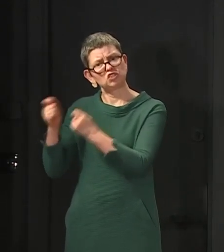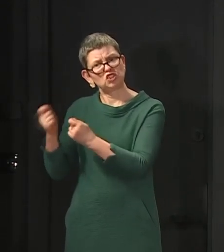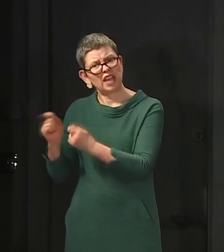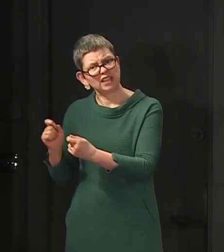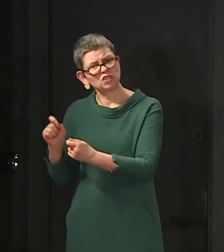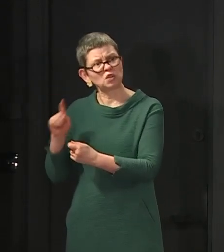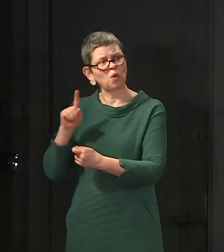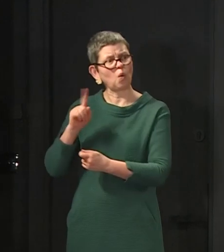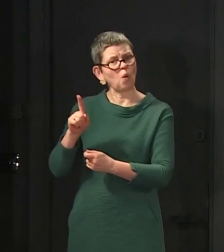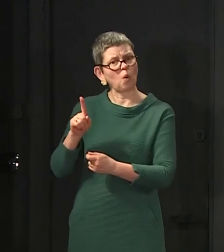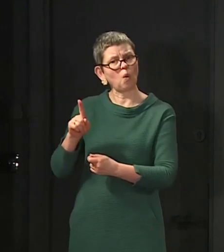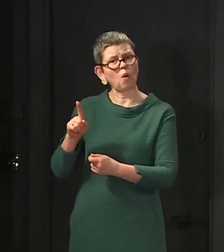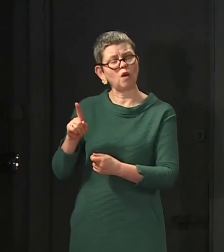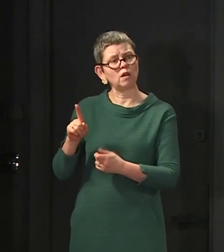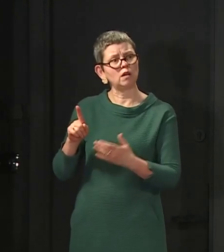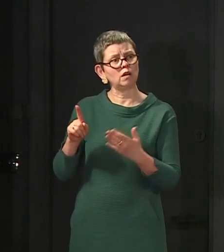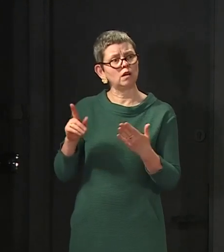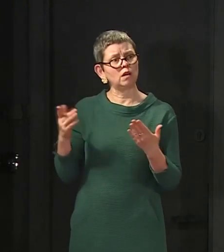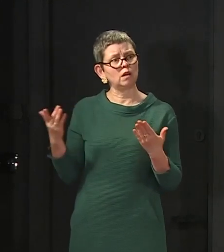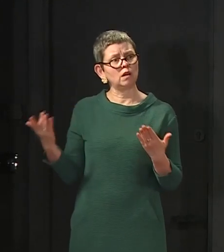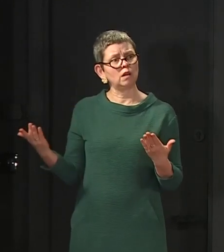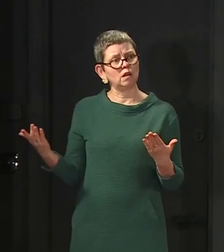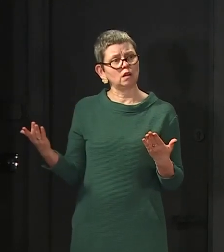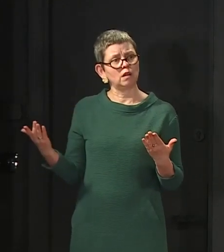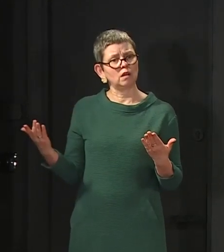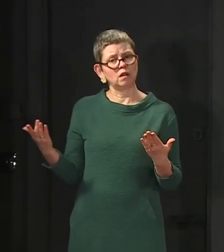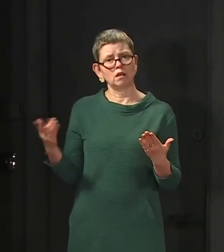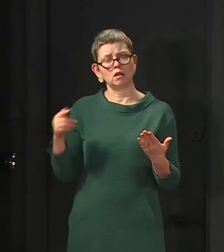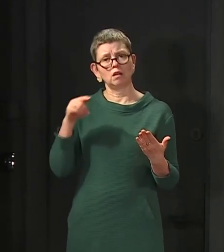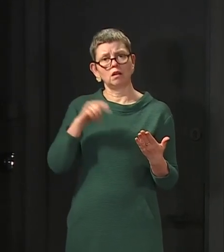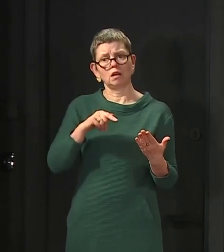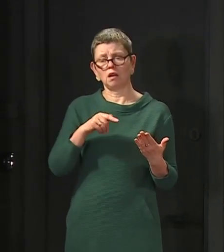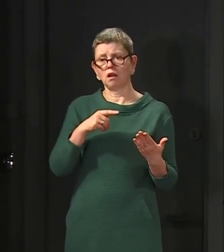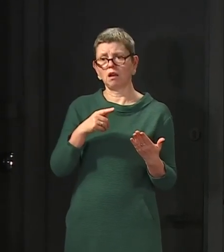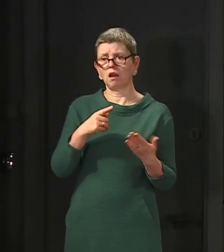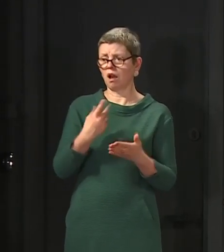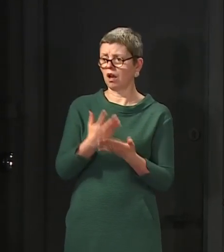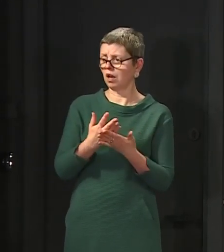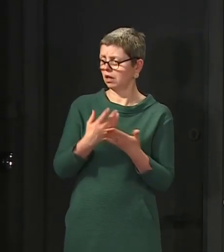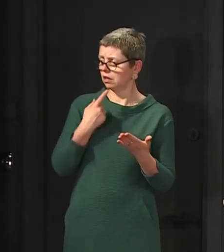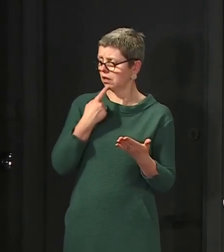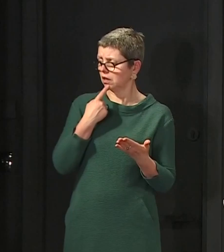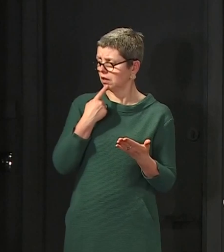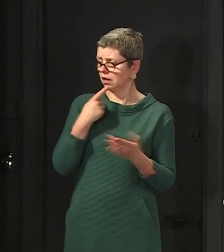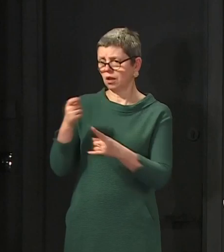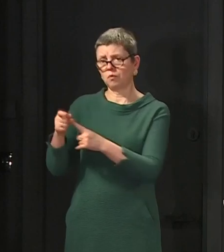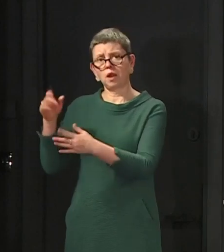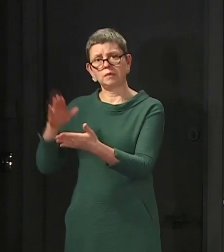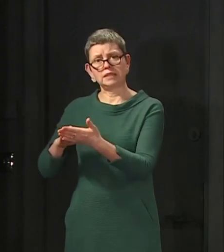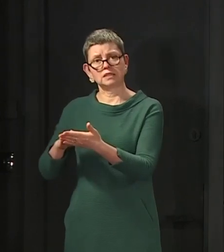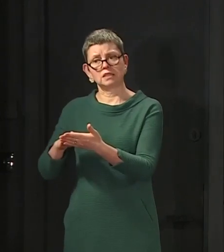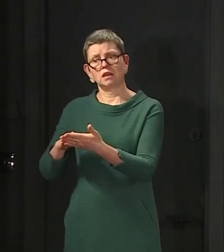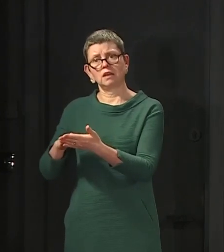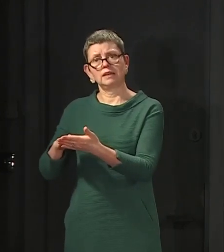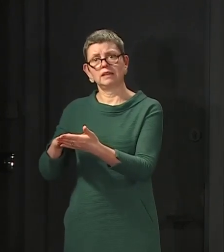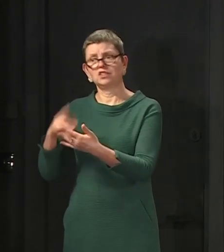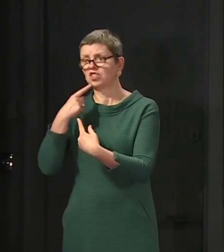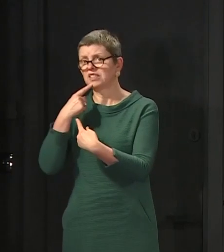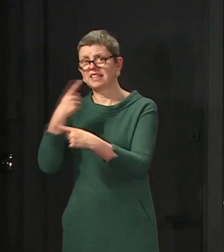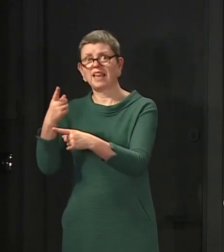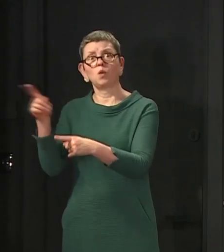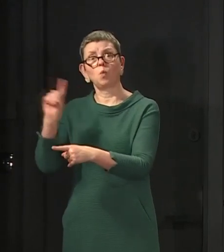of Scotland and her Prime Minister with contempt? And is the Prime Minister just saying what he thinks people want to hear at any given point